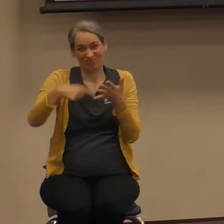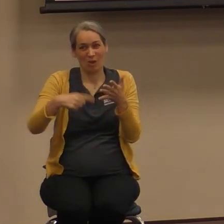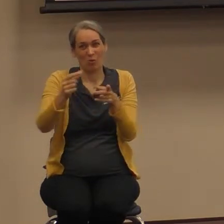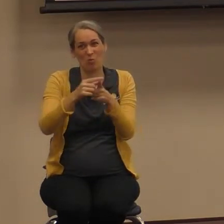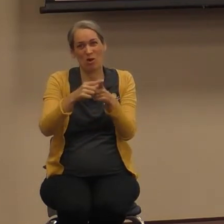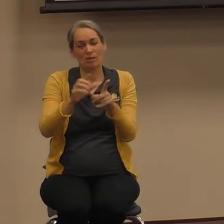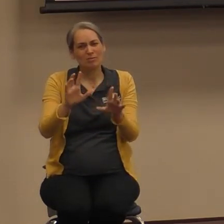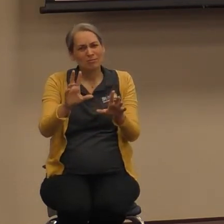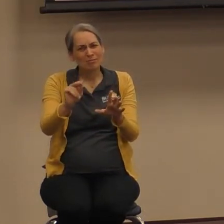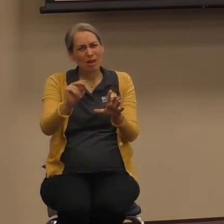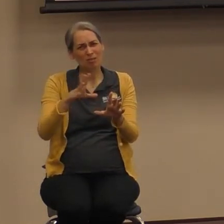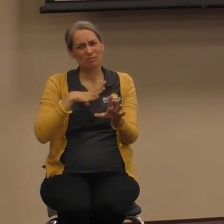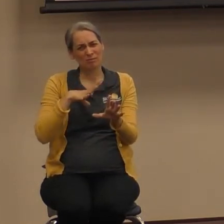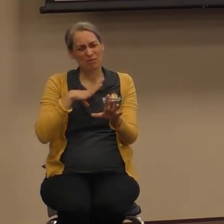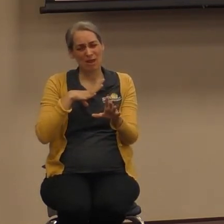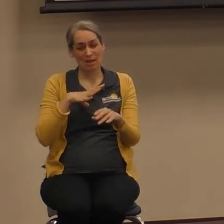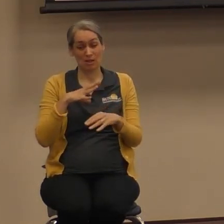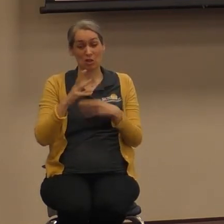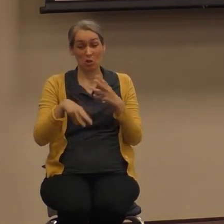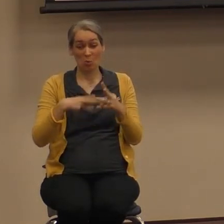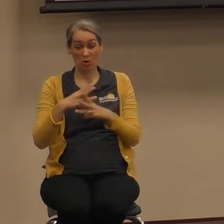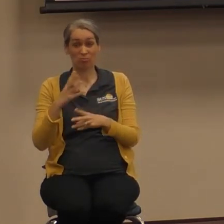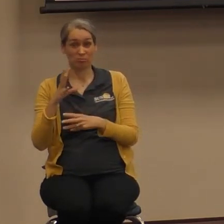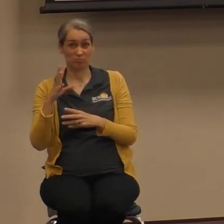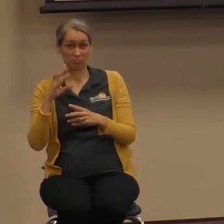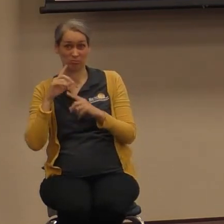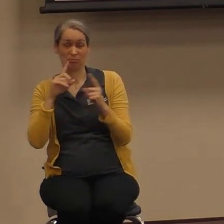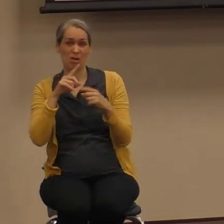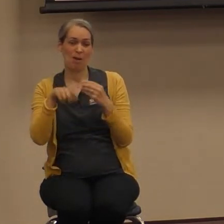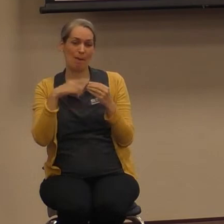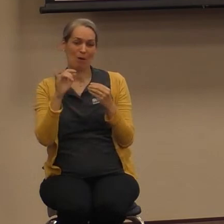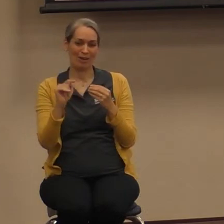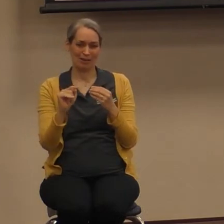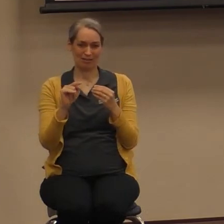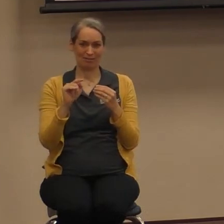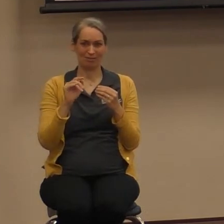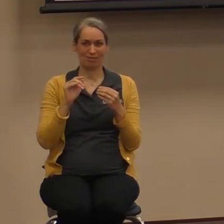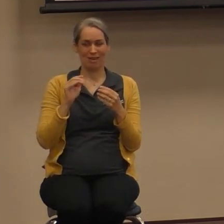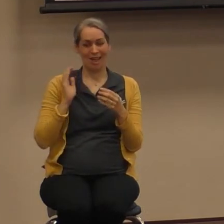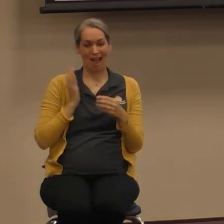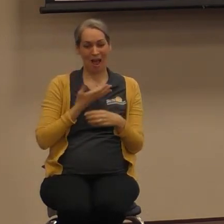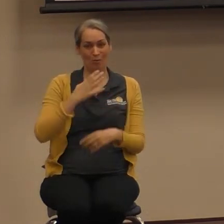world's getting 75% of our kids. So we're going to start talking about it.